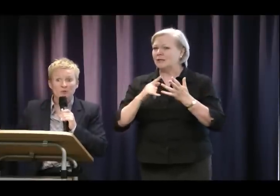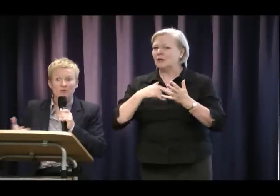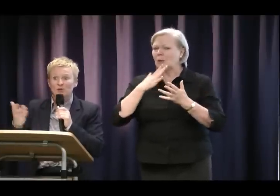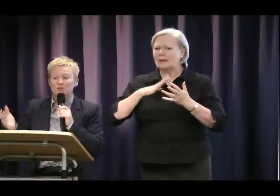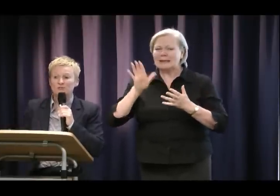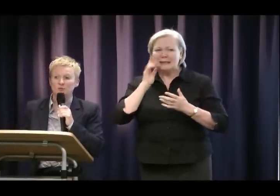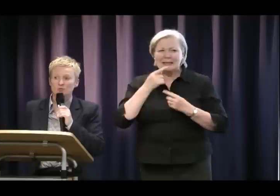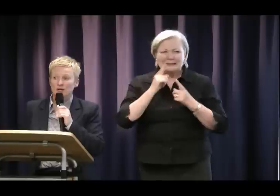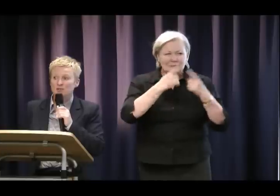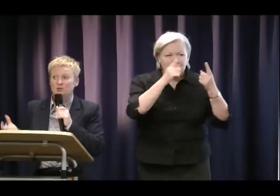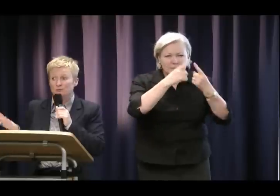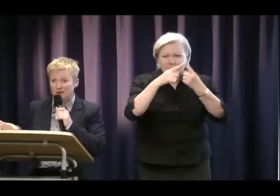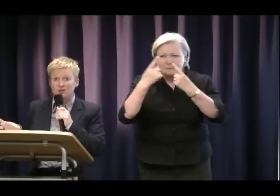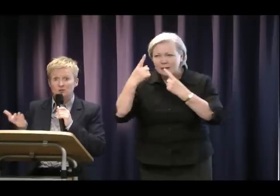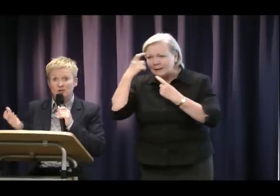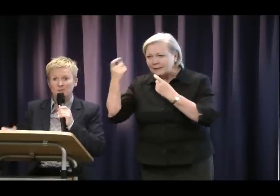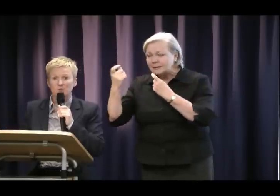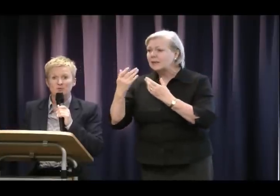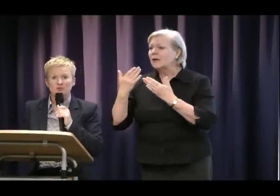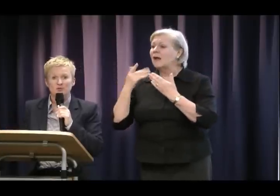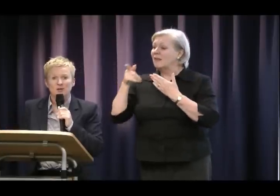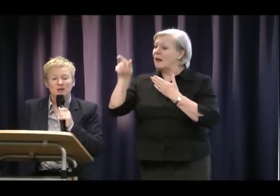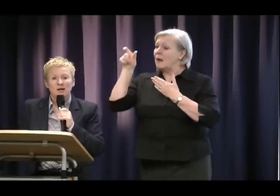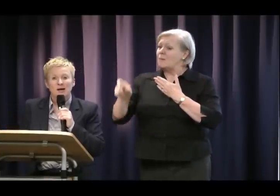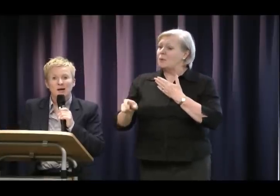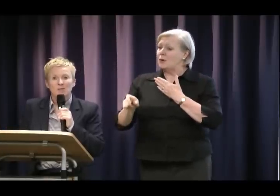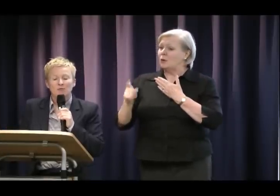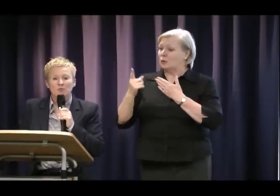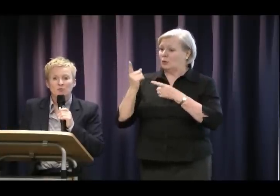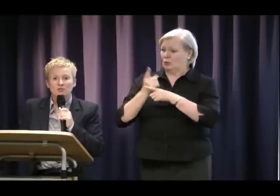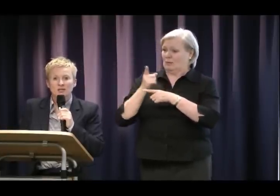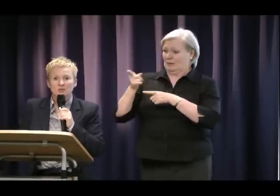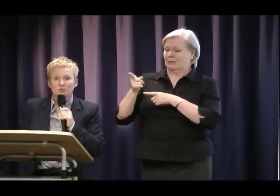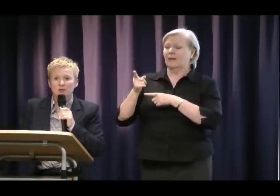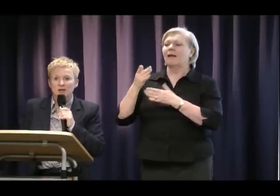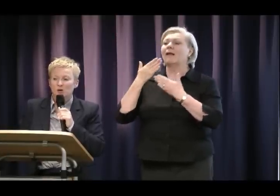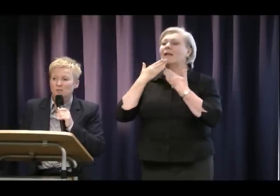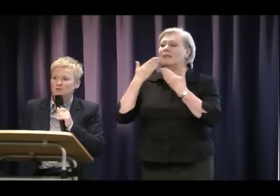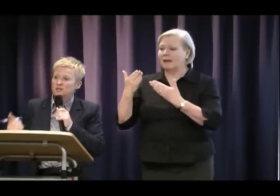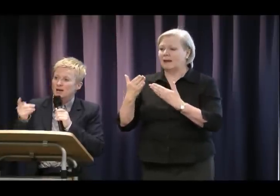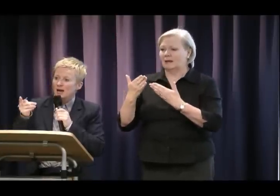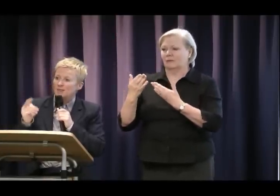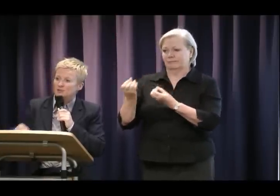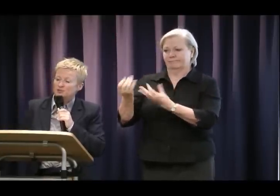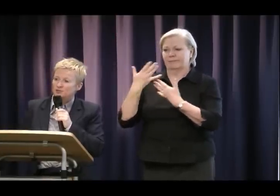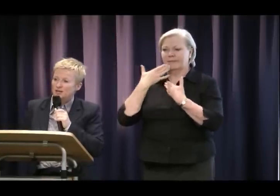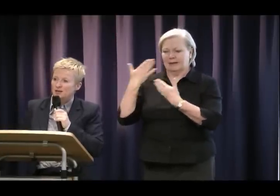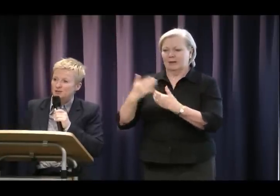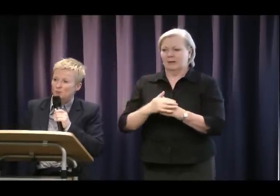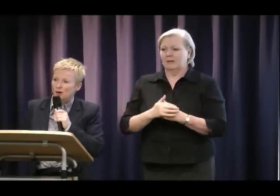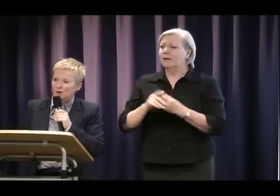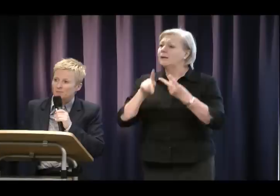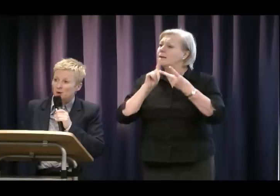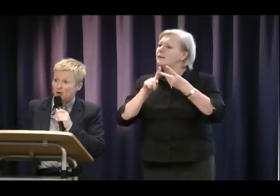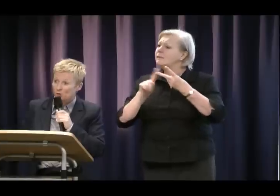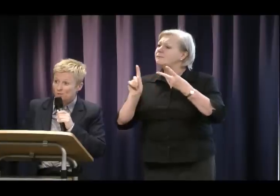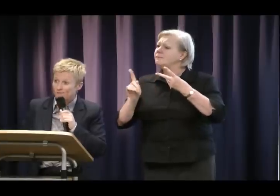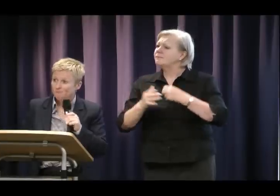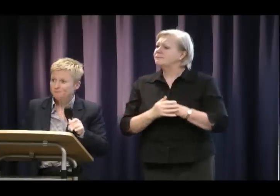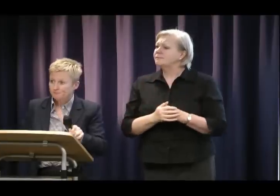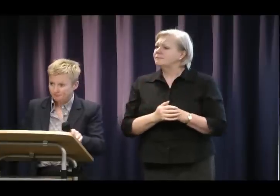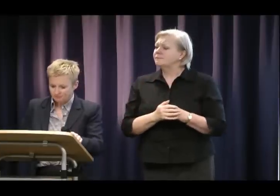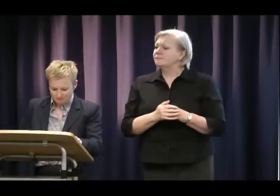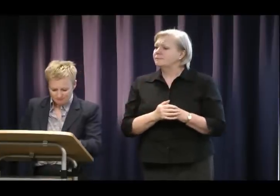hear what the various views are. So thank you to that person for sending through their comments. And the second one,